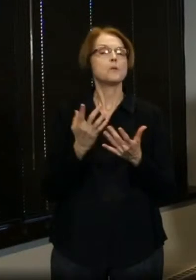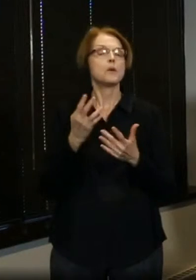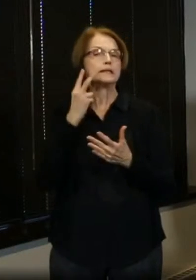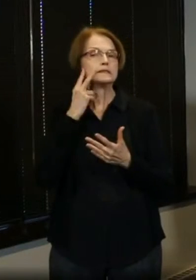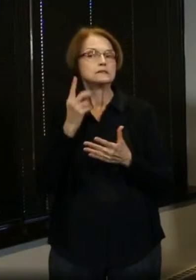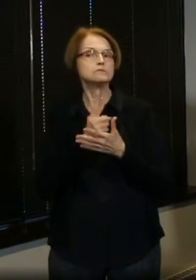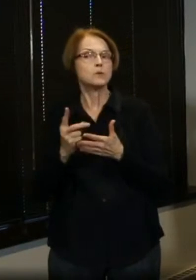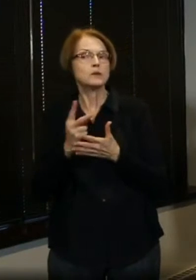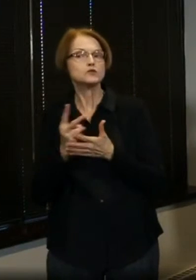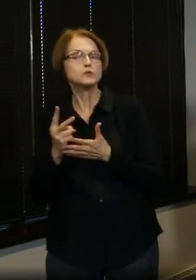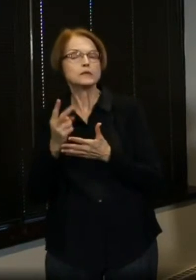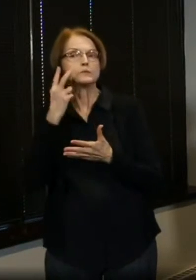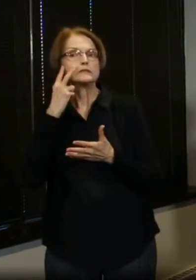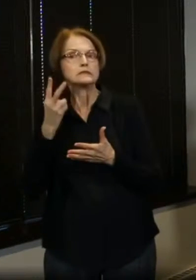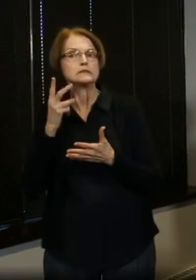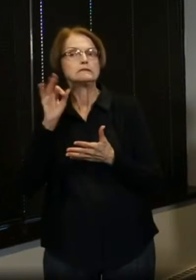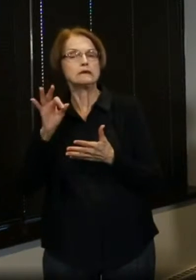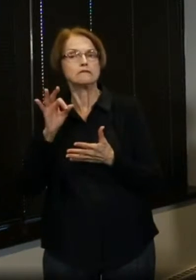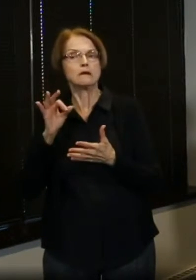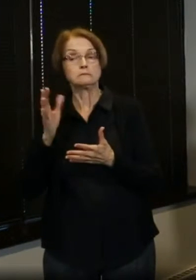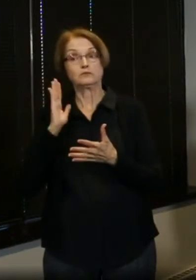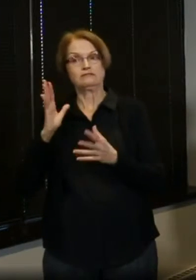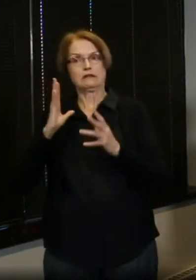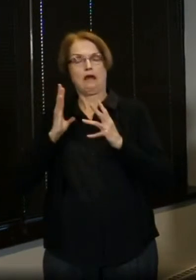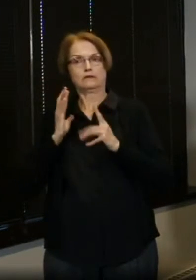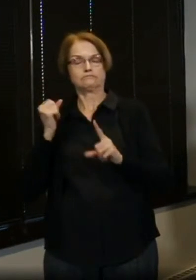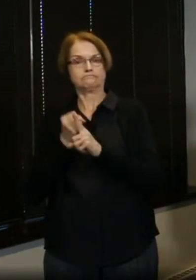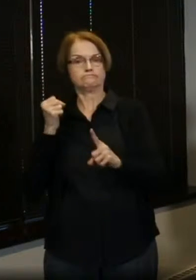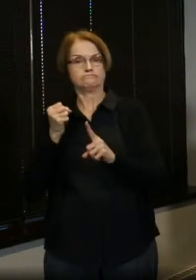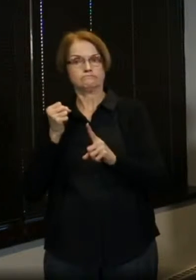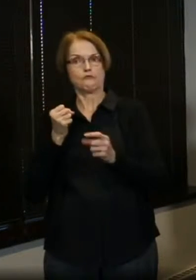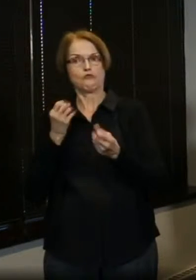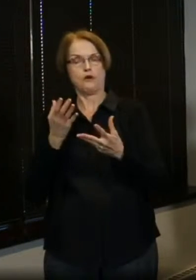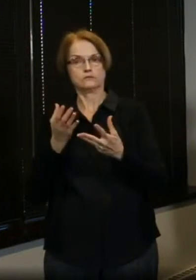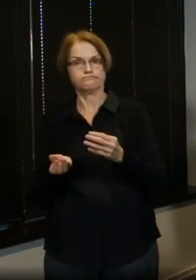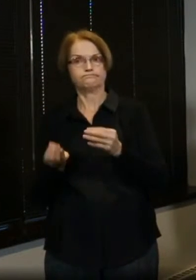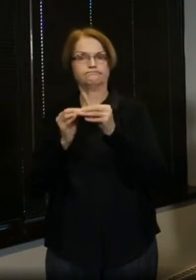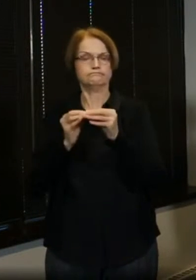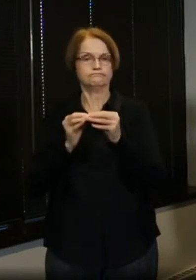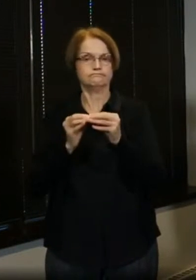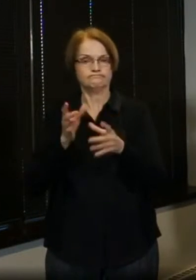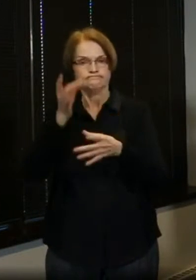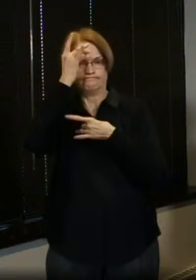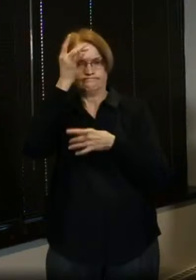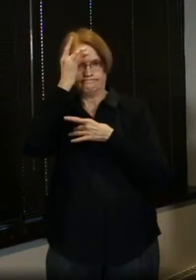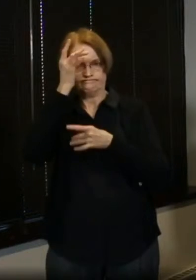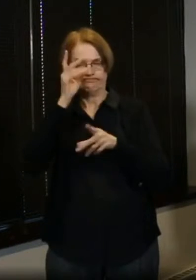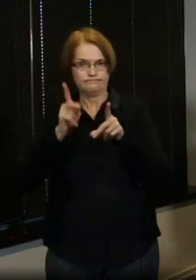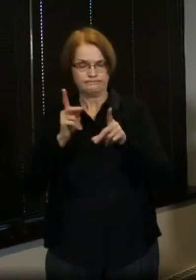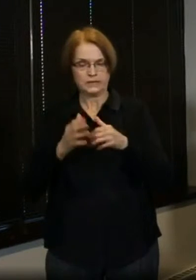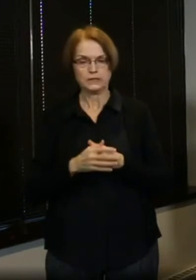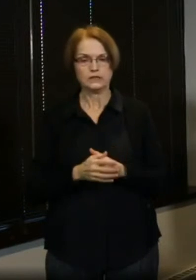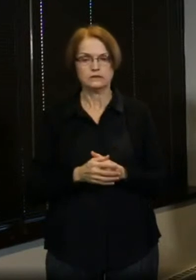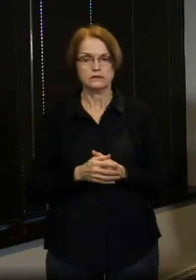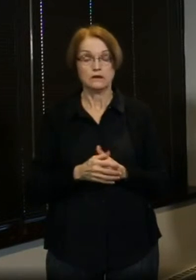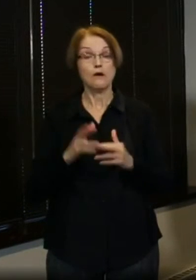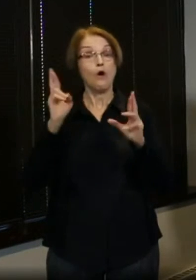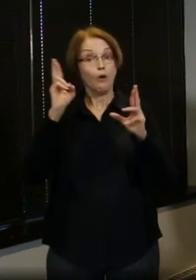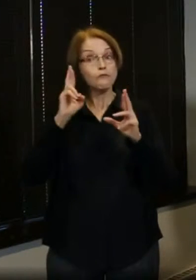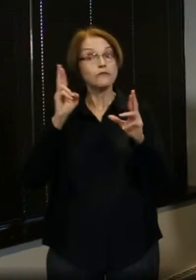final impact is from both Christmas and from New Year's. Now, hopefully, it will remain